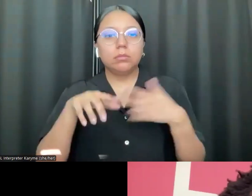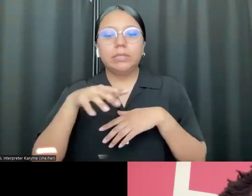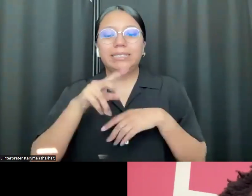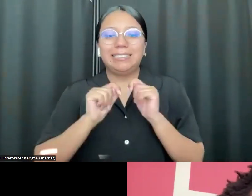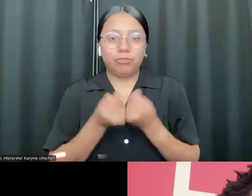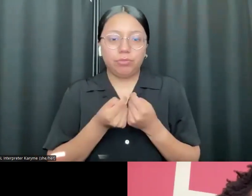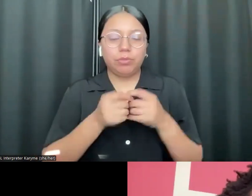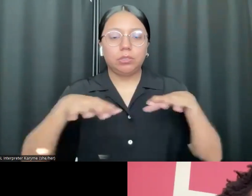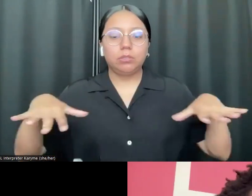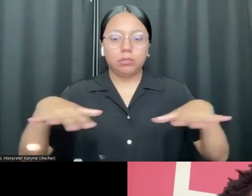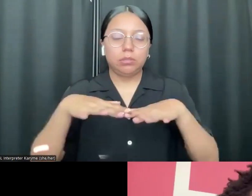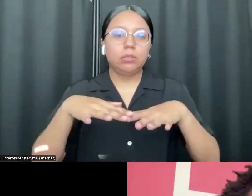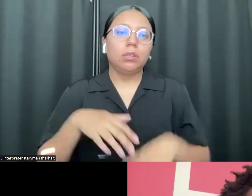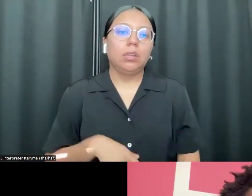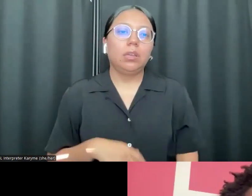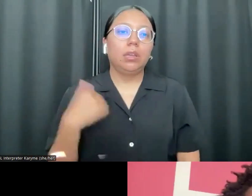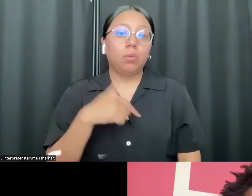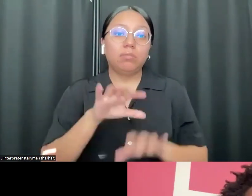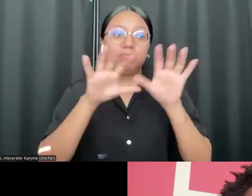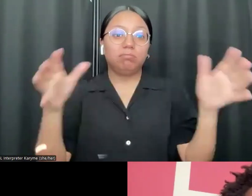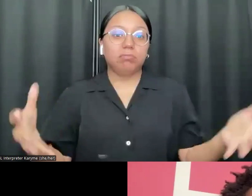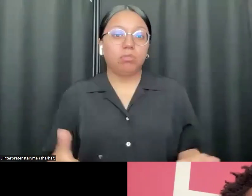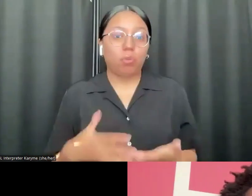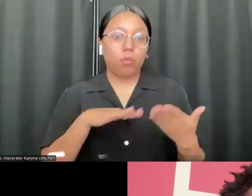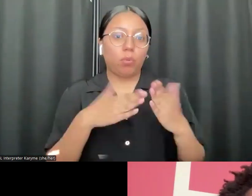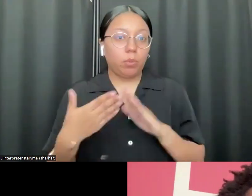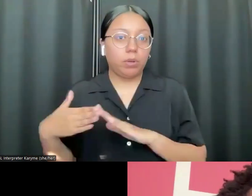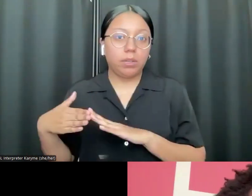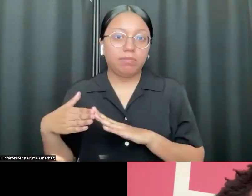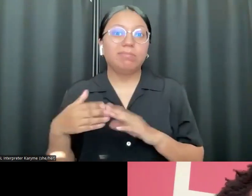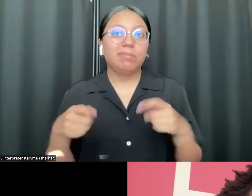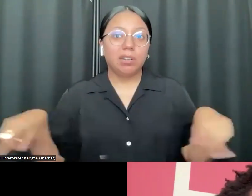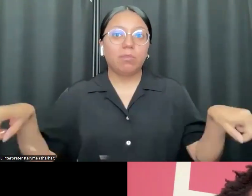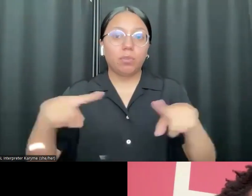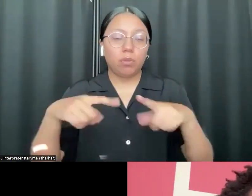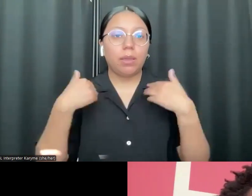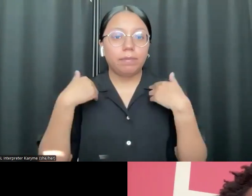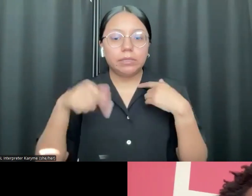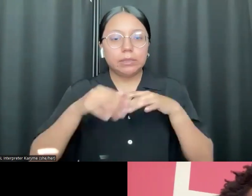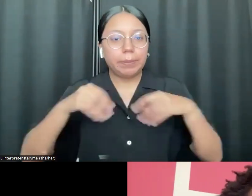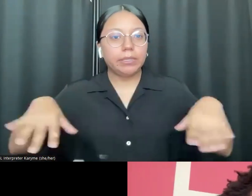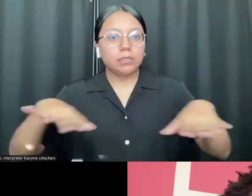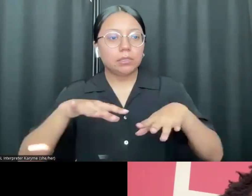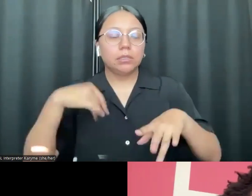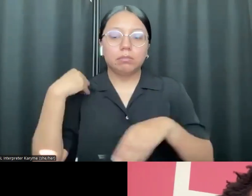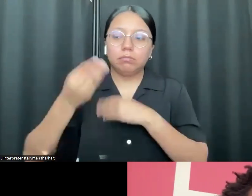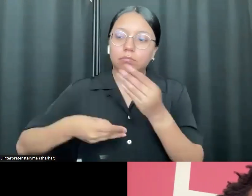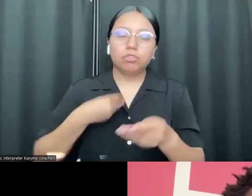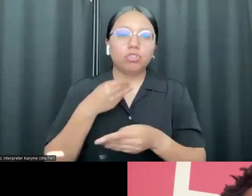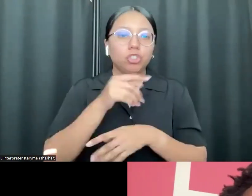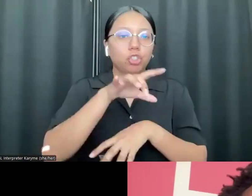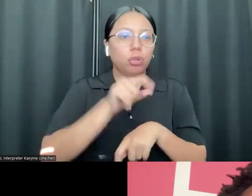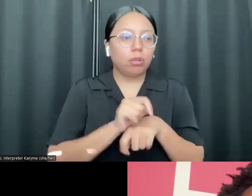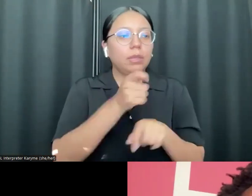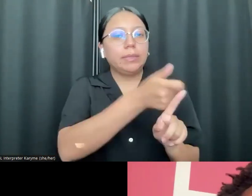We are in a global community with many of you in spaces where the traditional stewards of the land have been displaced. We